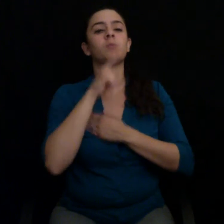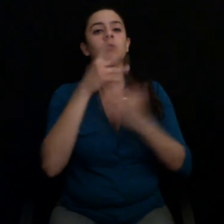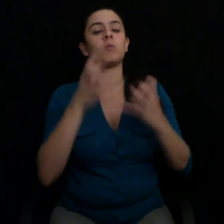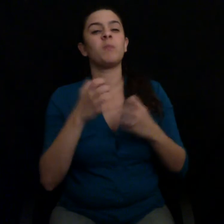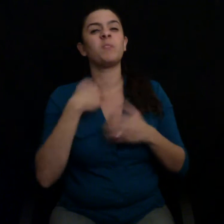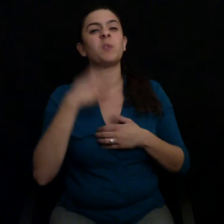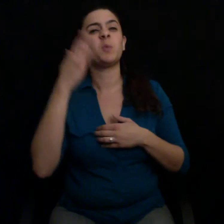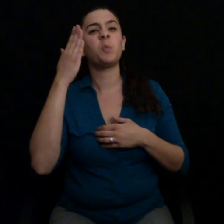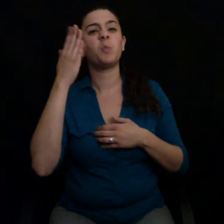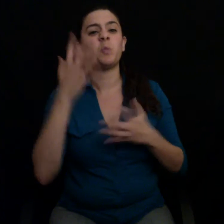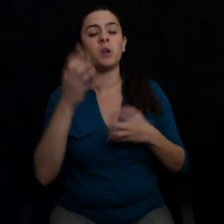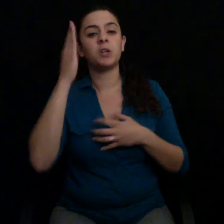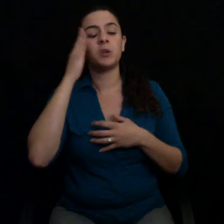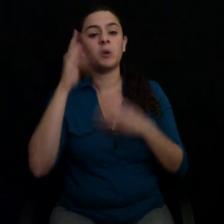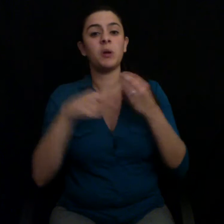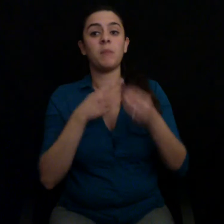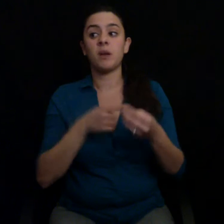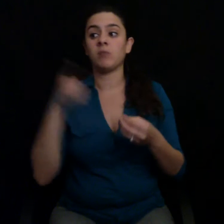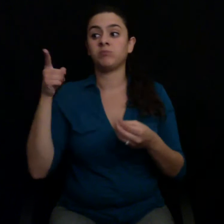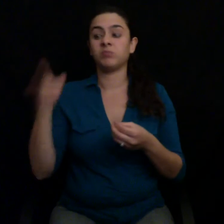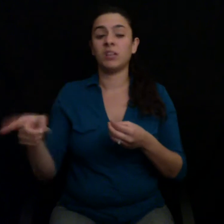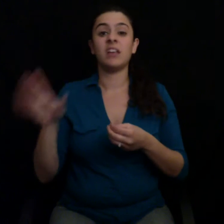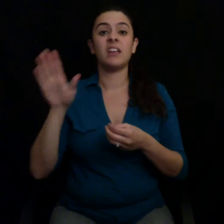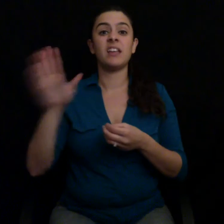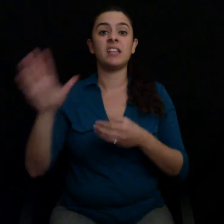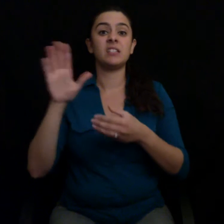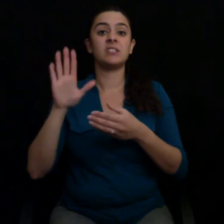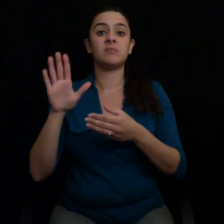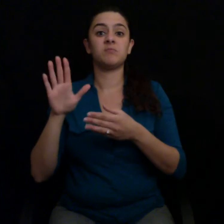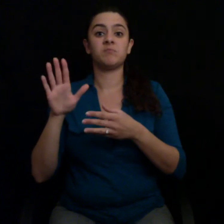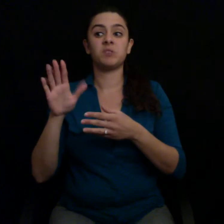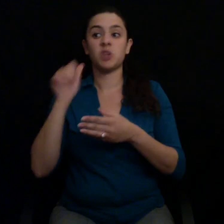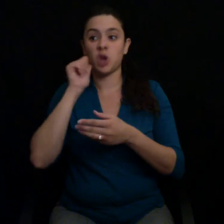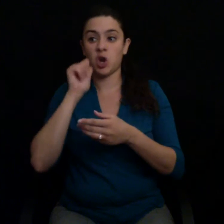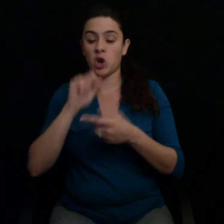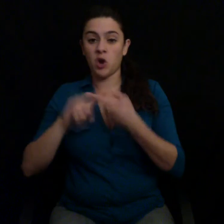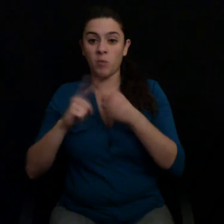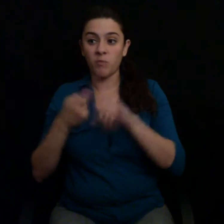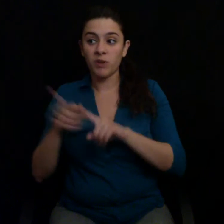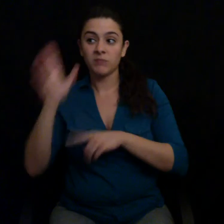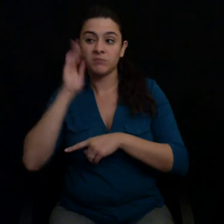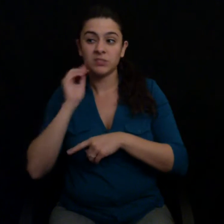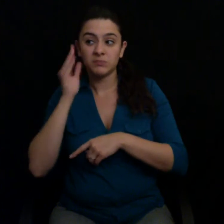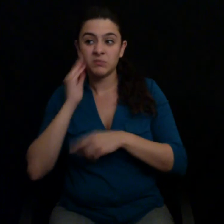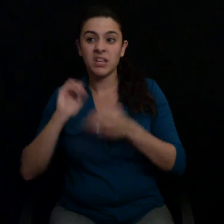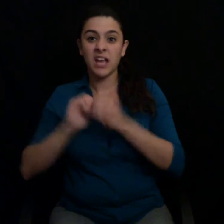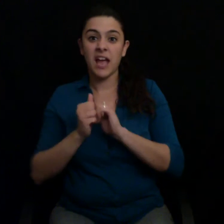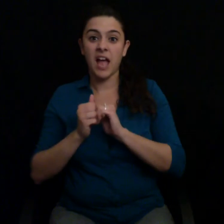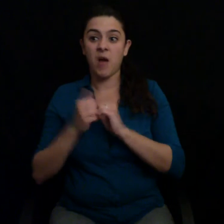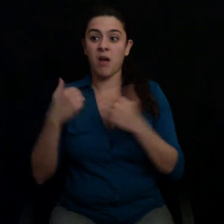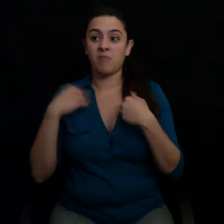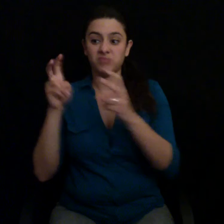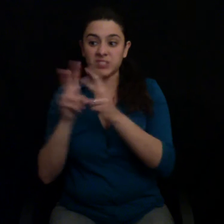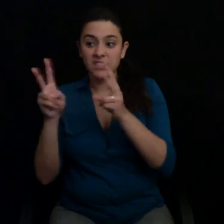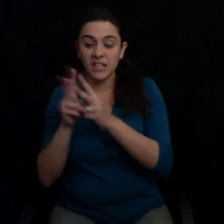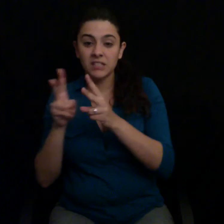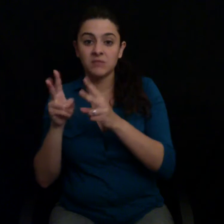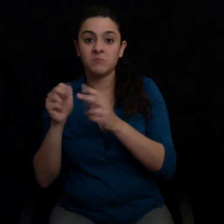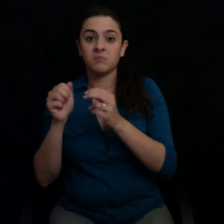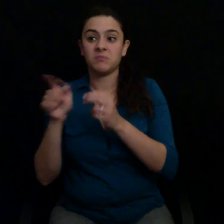him maintaining a girlfriend/sexual relationships, end quote. From talking to Huck, it sounded like this was the least of his problems. One of the most